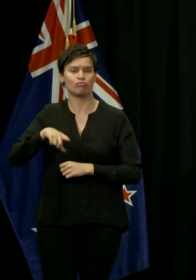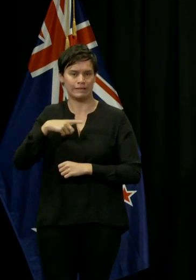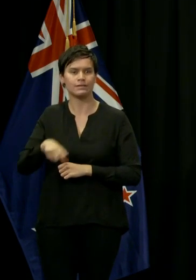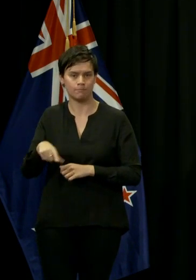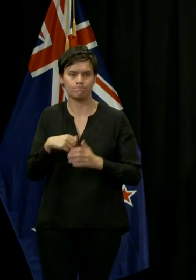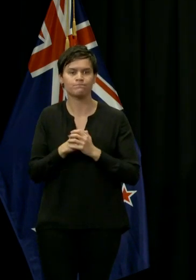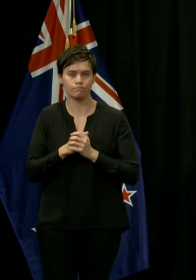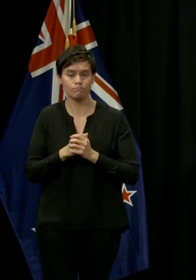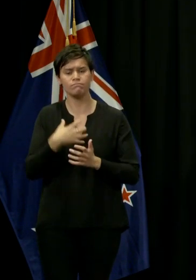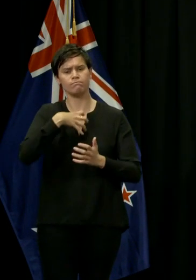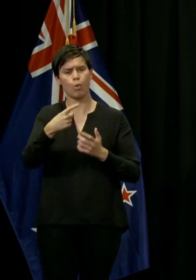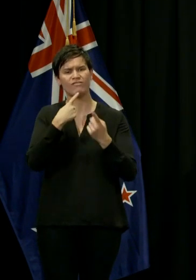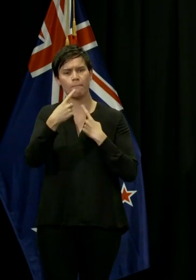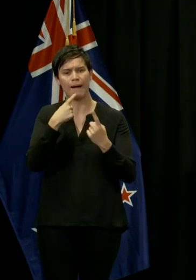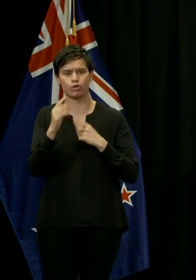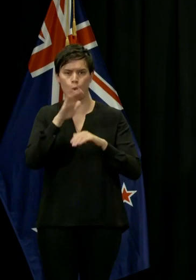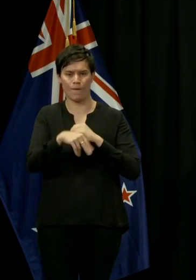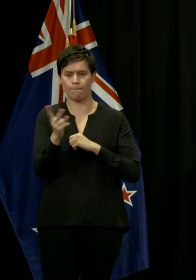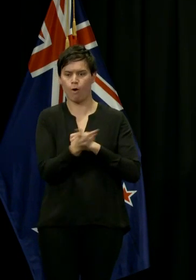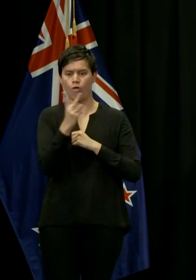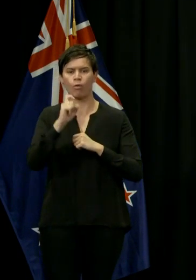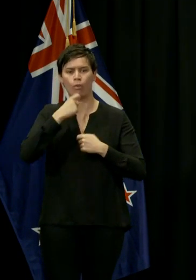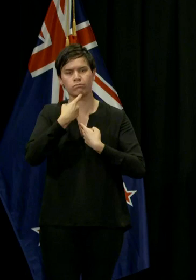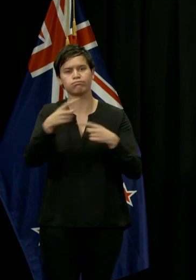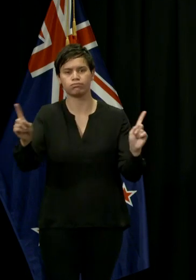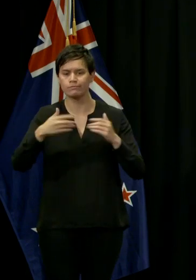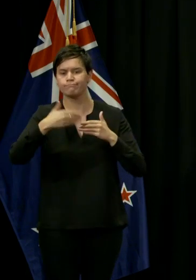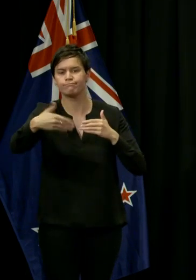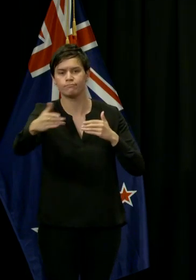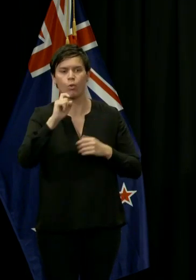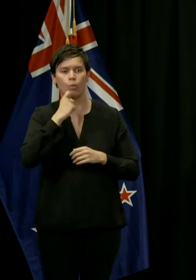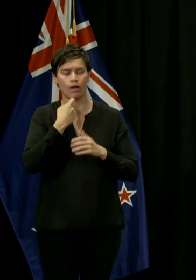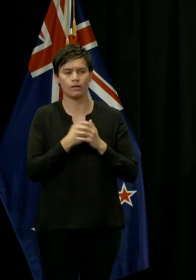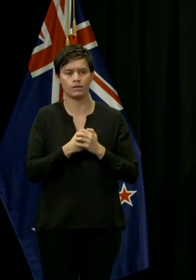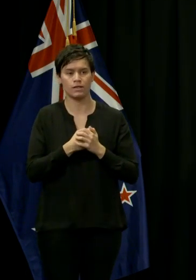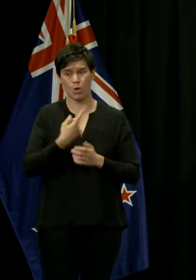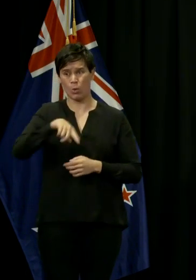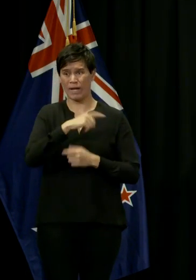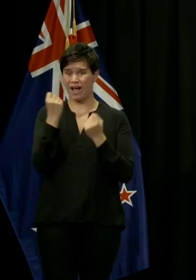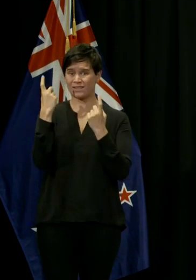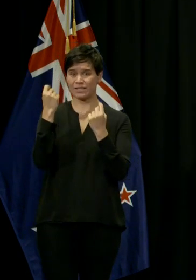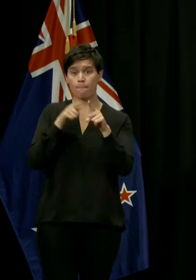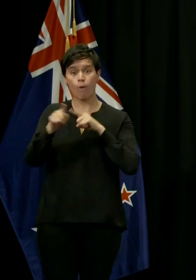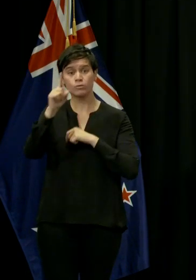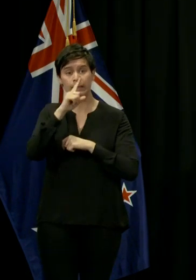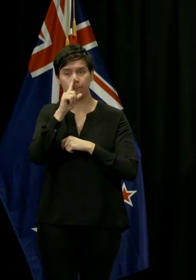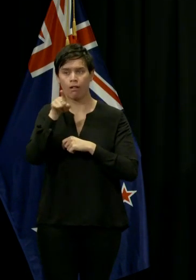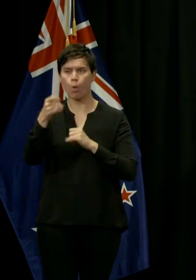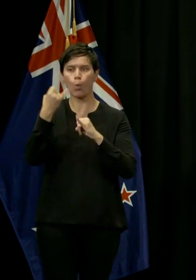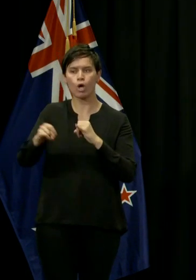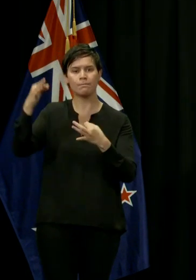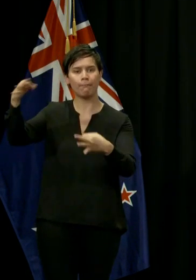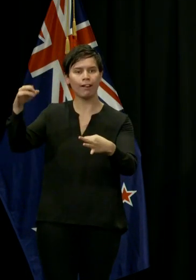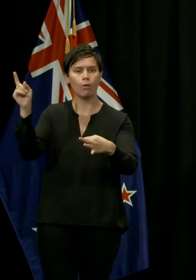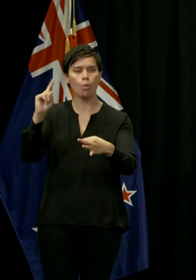that in the coming days. We know that for many New Zealanders, paying the rent is one of the biggest weekly bills they face, and we want to ensure that we